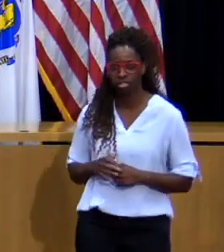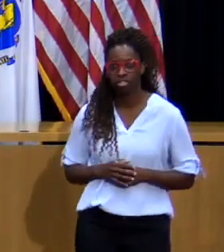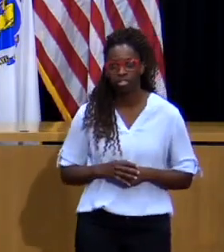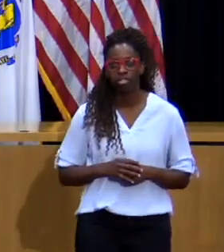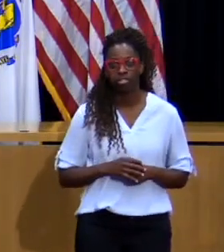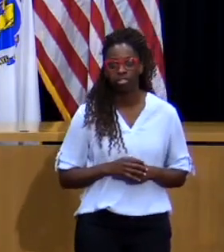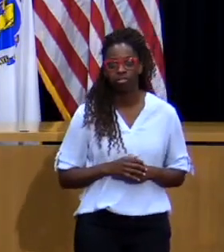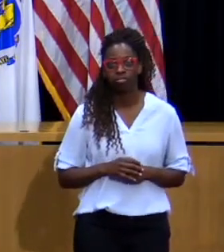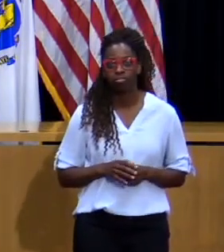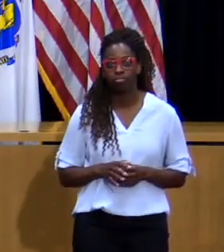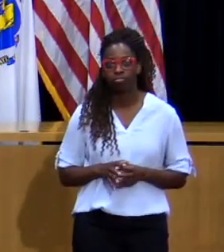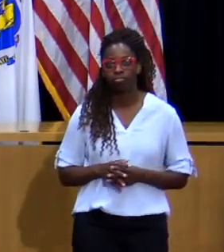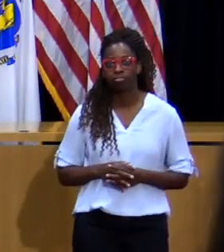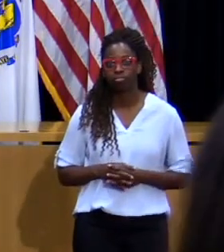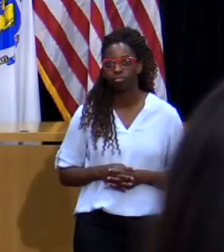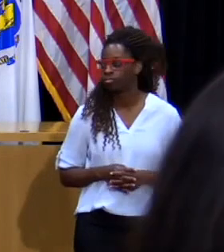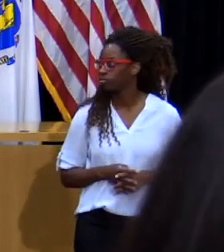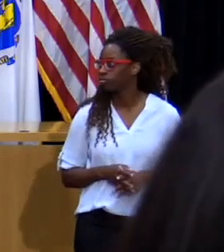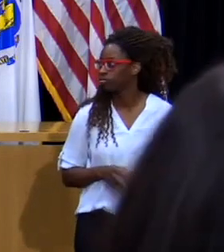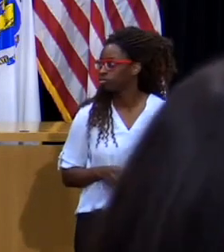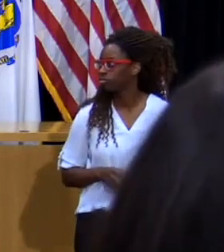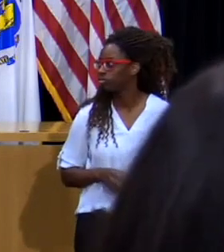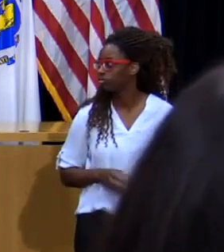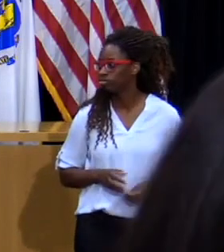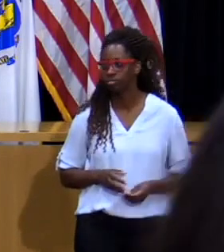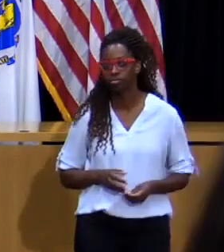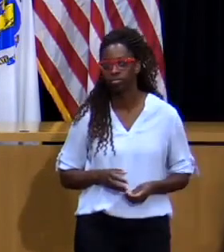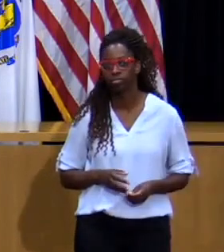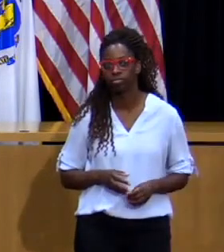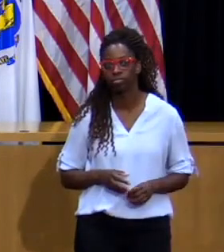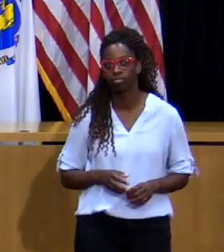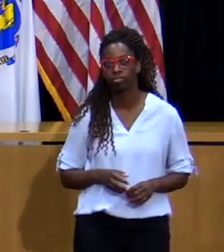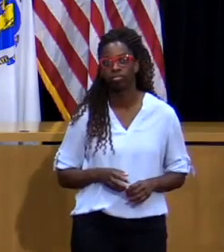So that represents about 80% of the population, which is